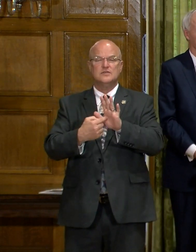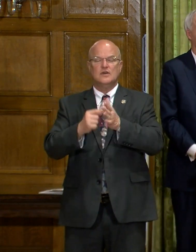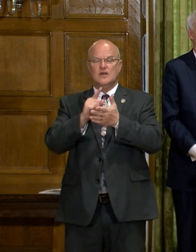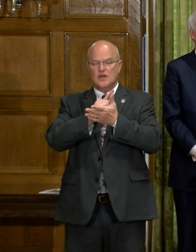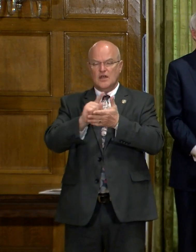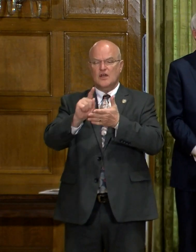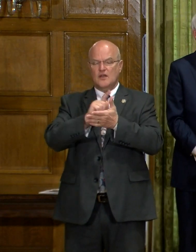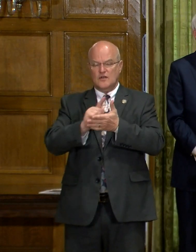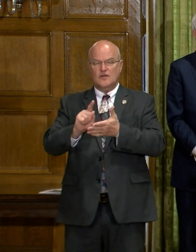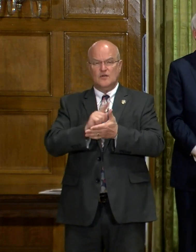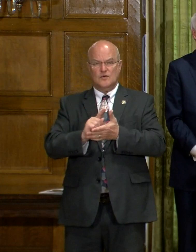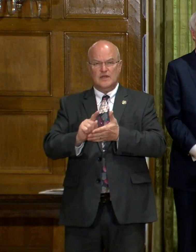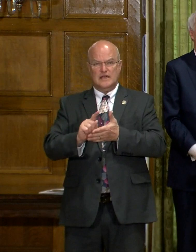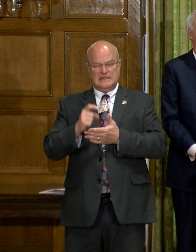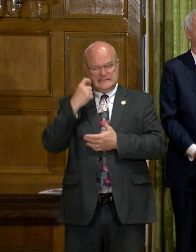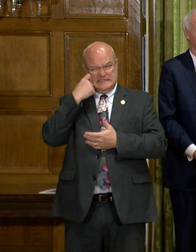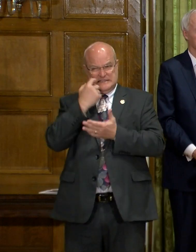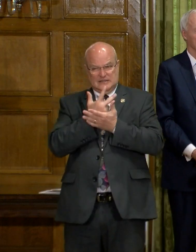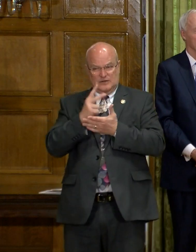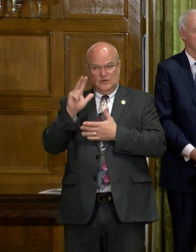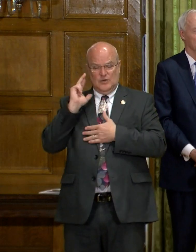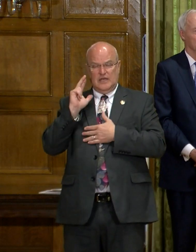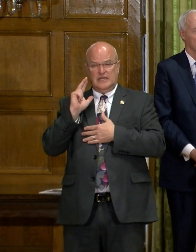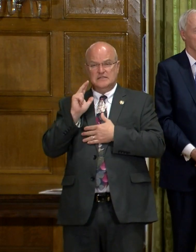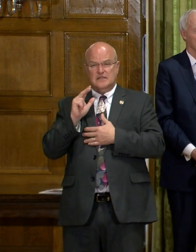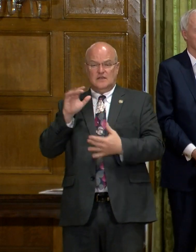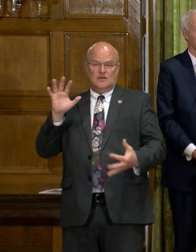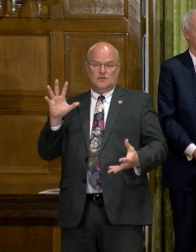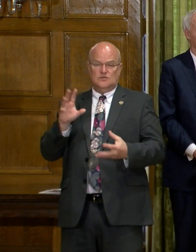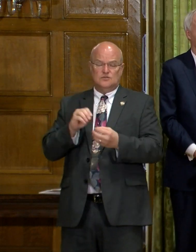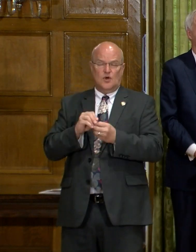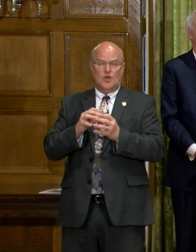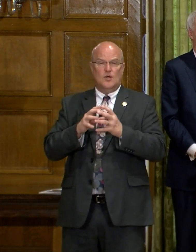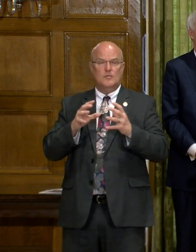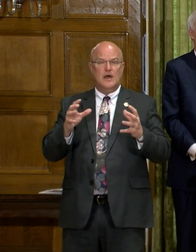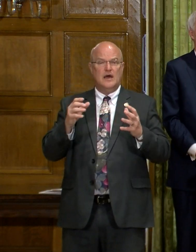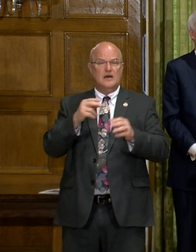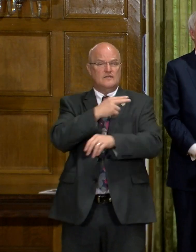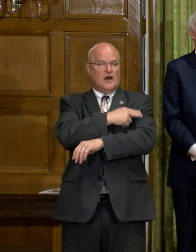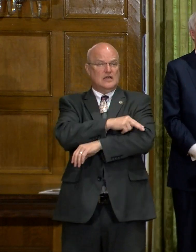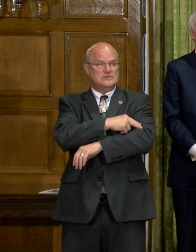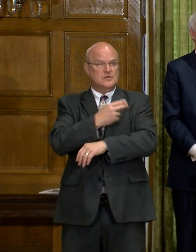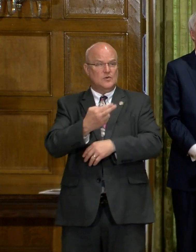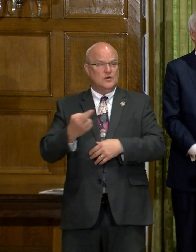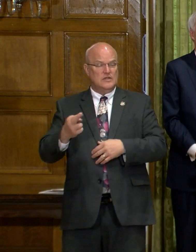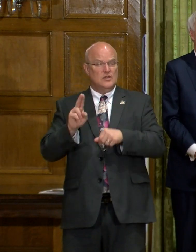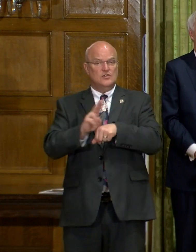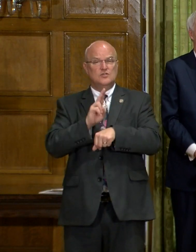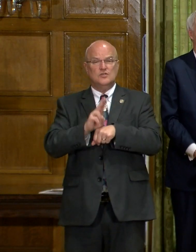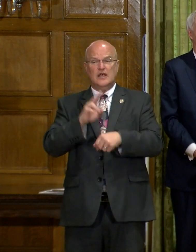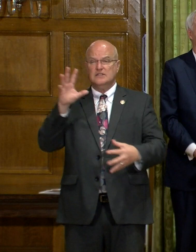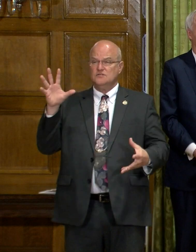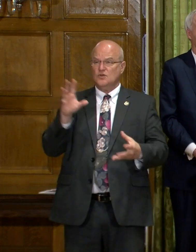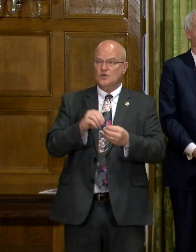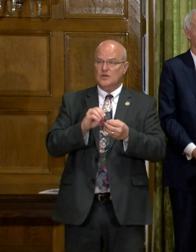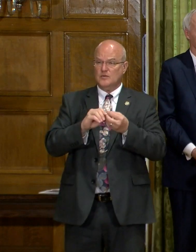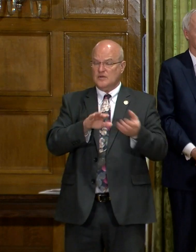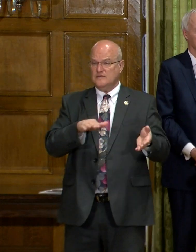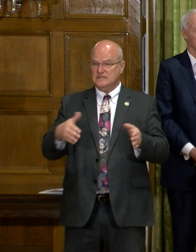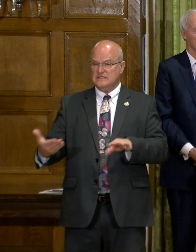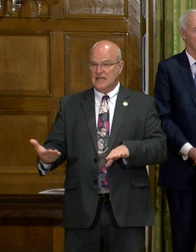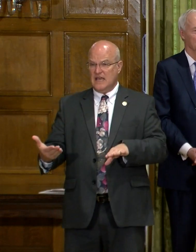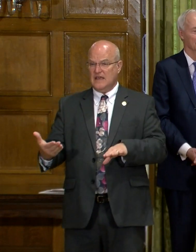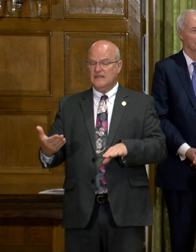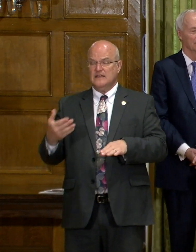after week for the past 3 weeks, projections for total amount of hospital resources utilized and total numbers of